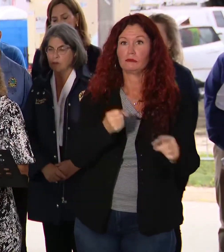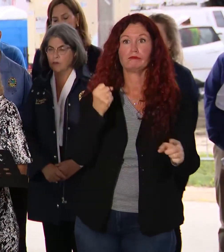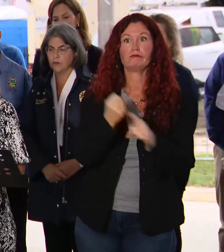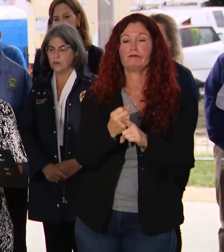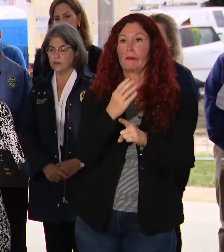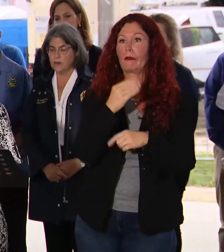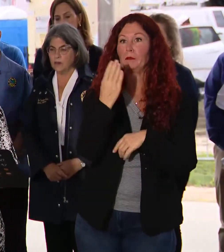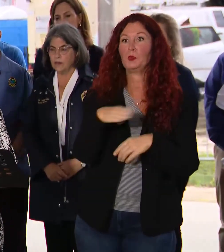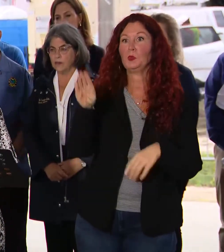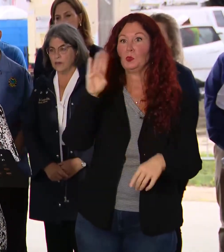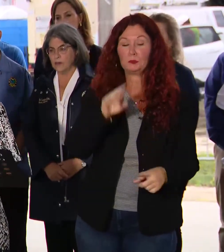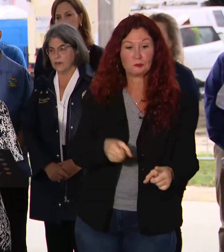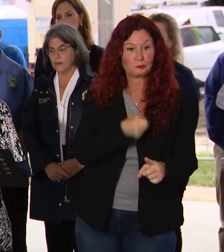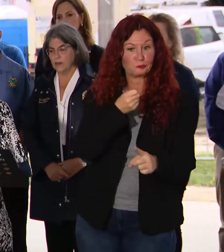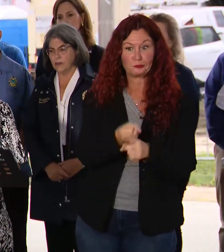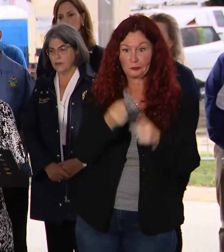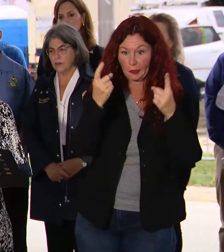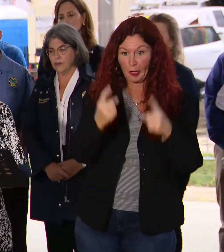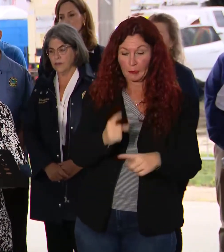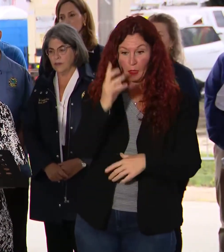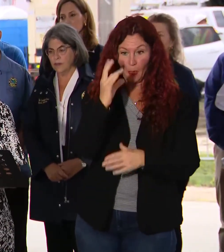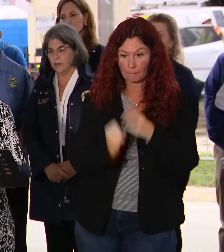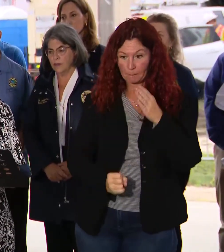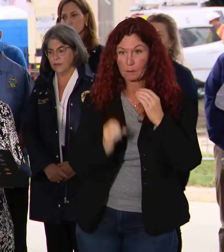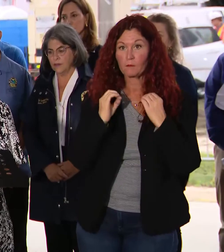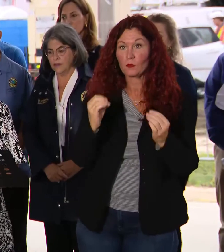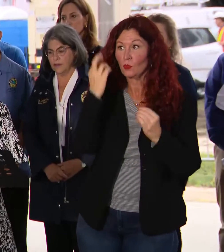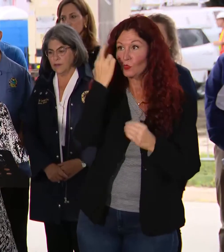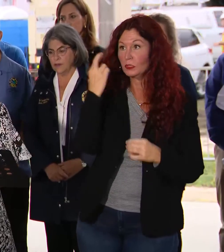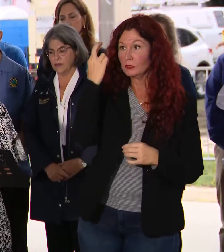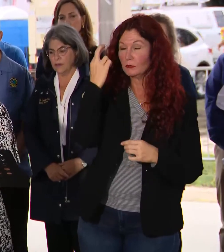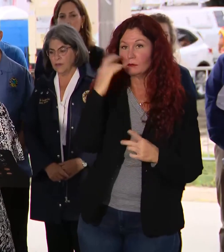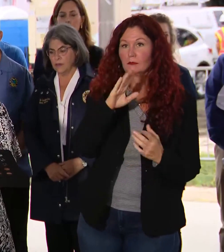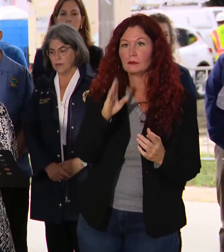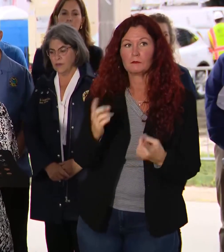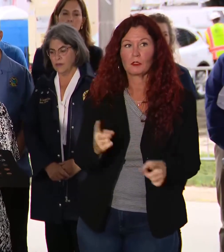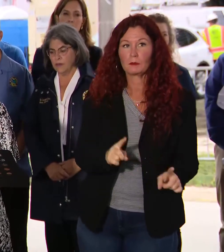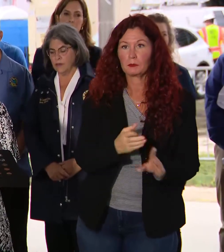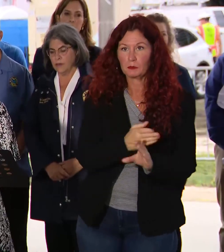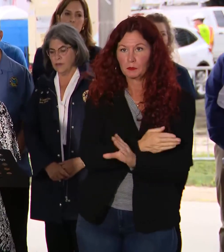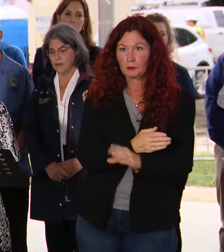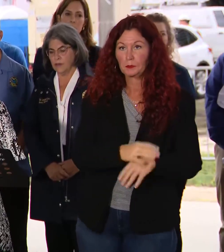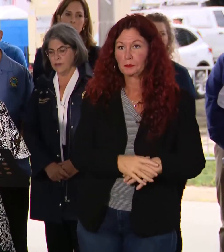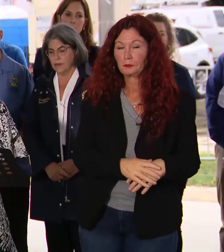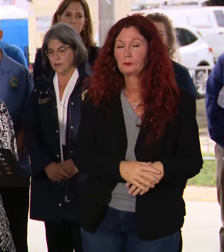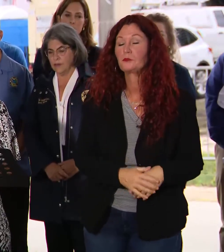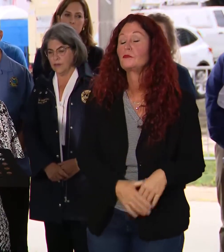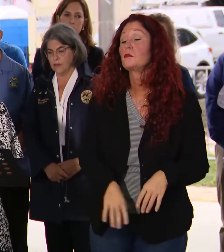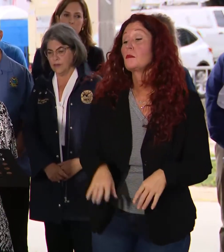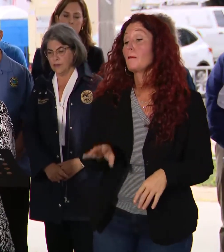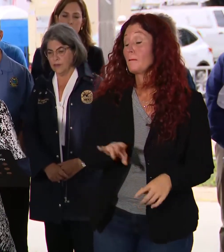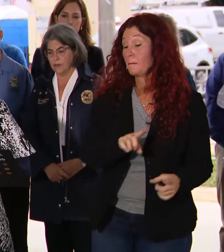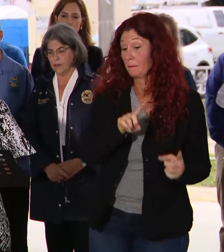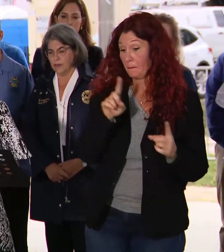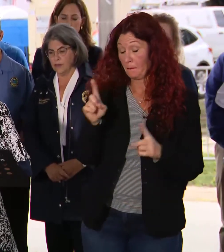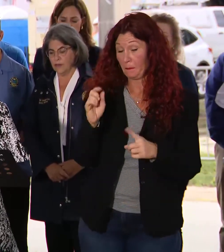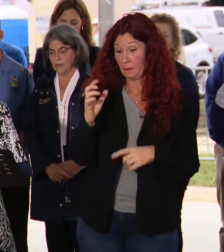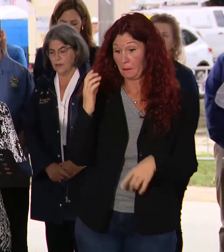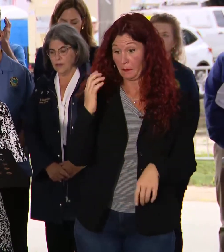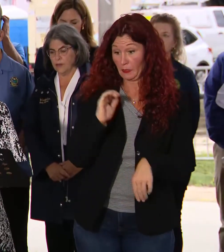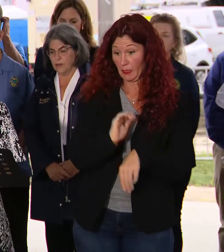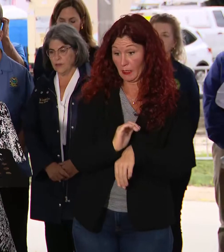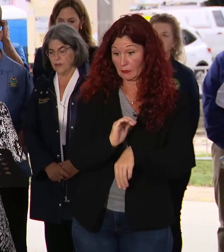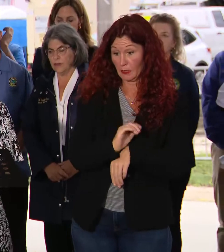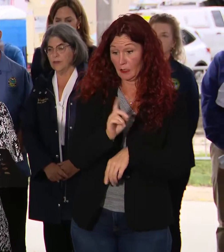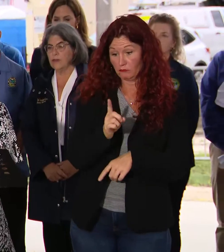chance to return to Washington for votes in Congress this week, and last night was able to lead a moment